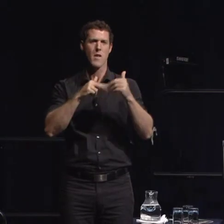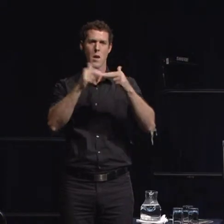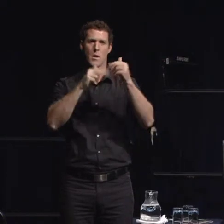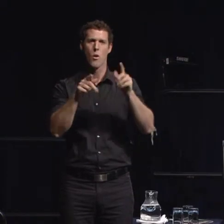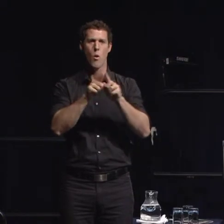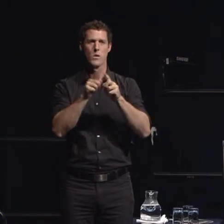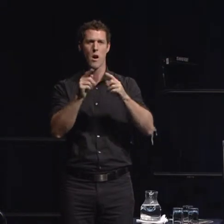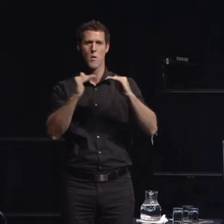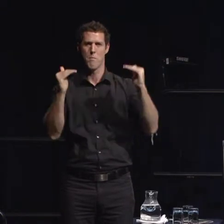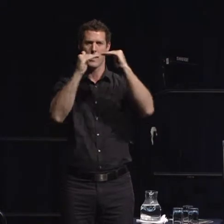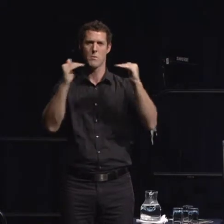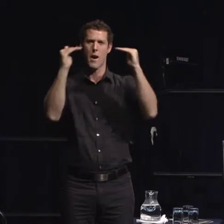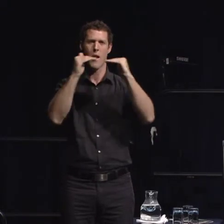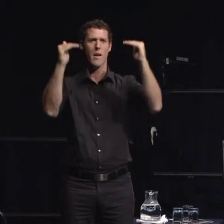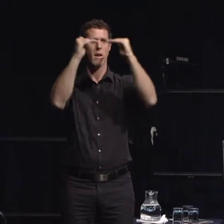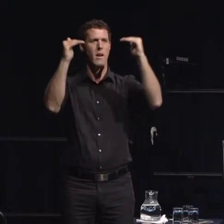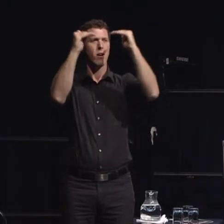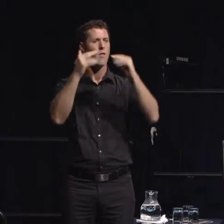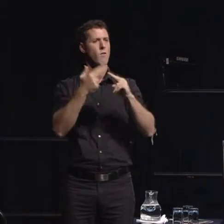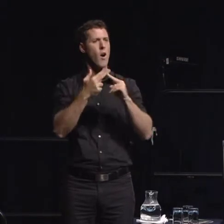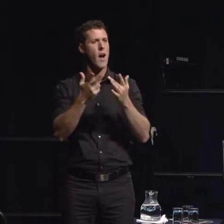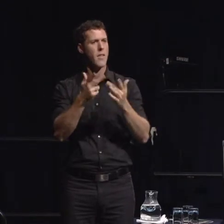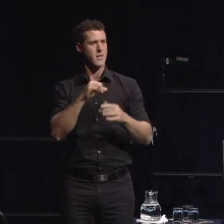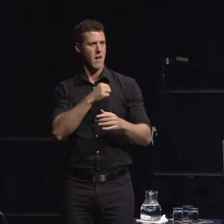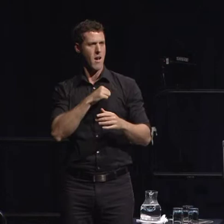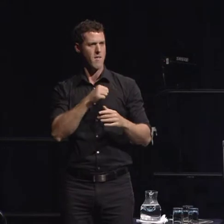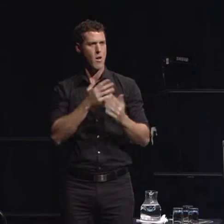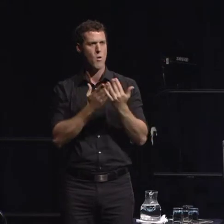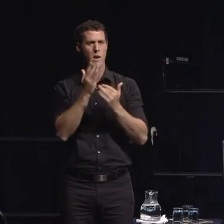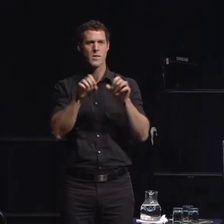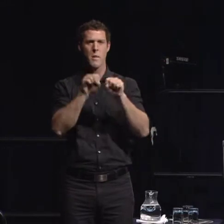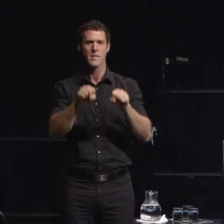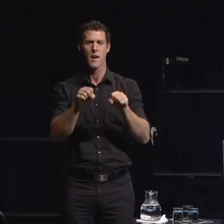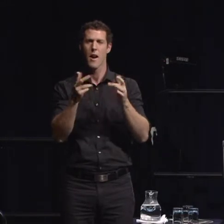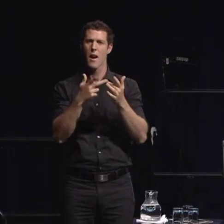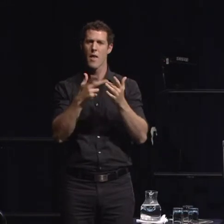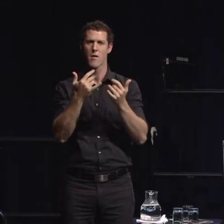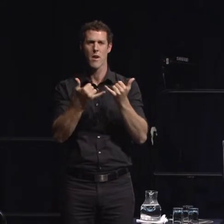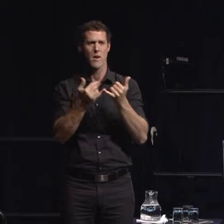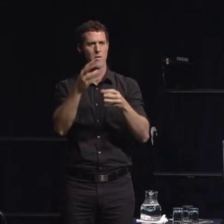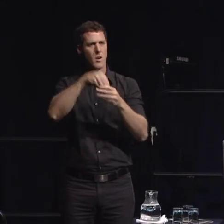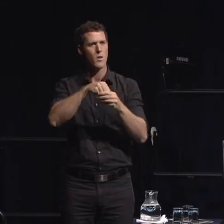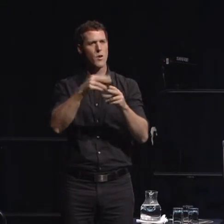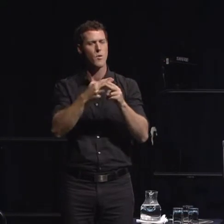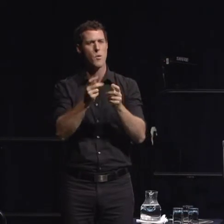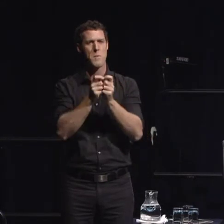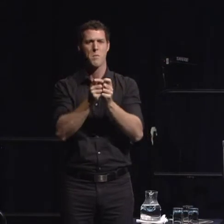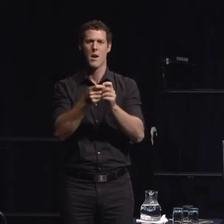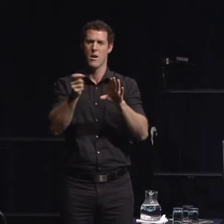benchmarking activities for staff in the current semester, as well as being a very valued member of the Civil Engineering Academic Team.